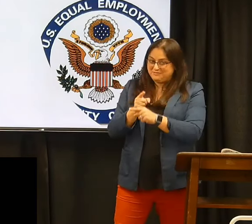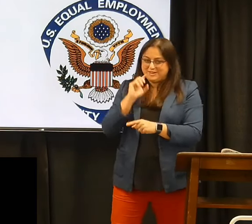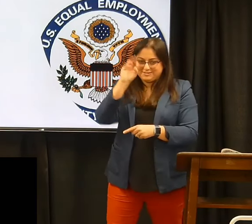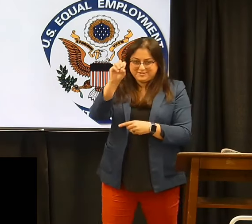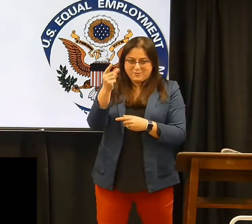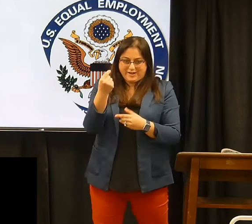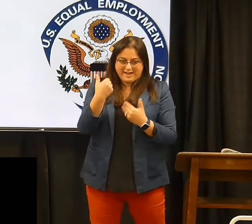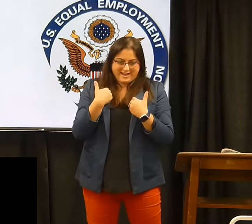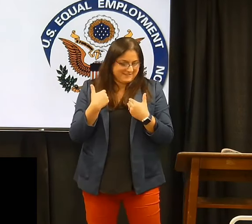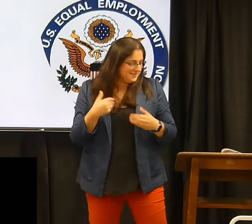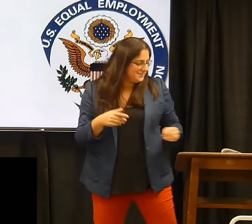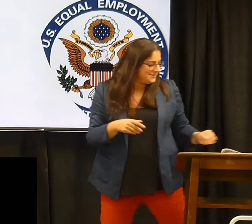You got some of those right. That's very good.